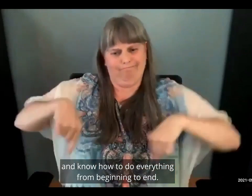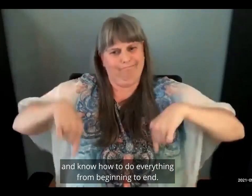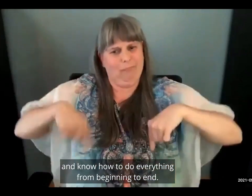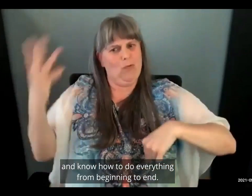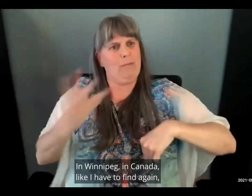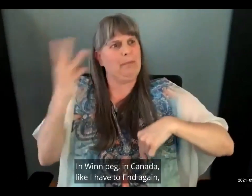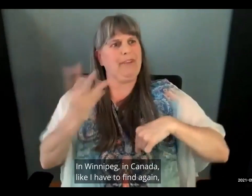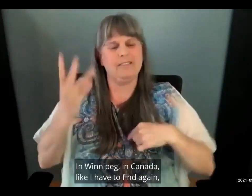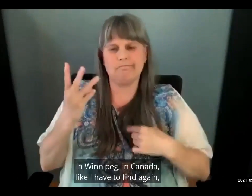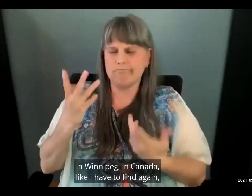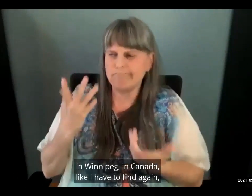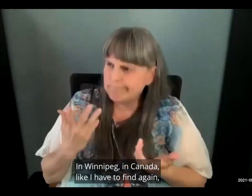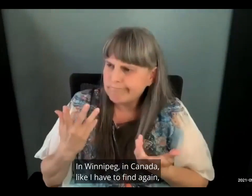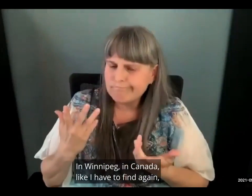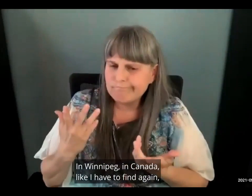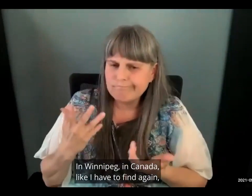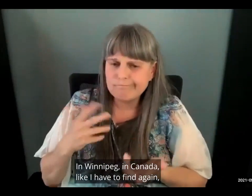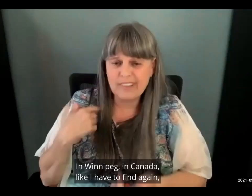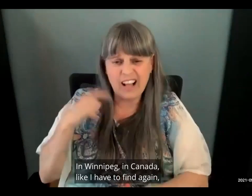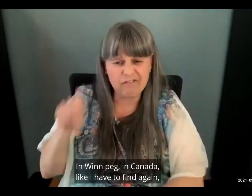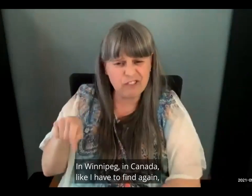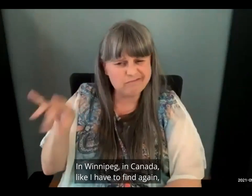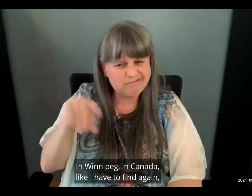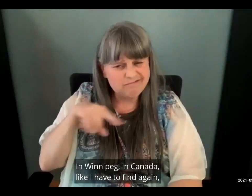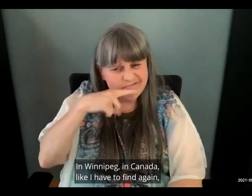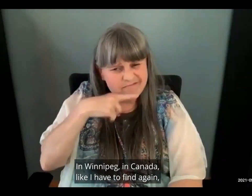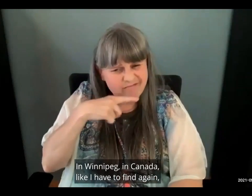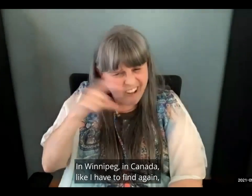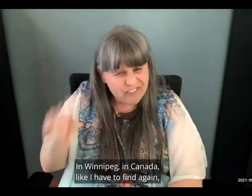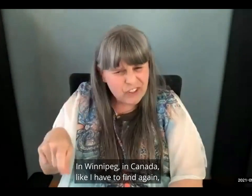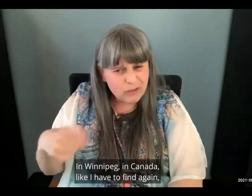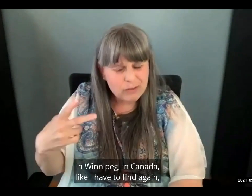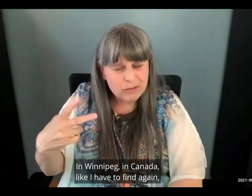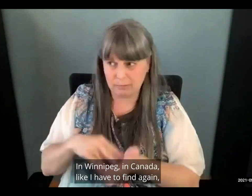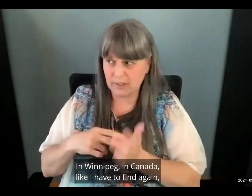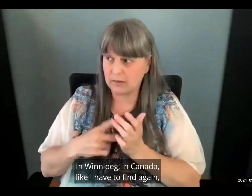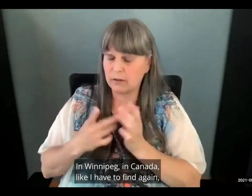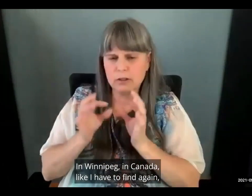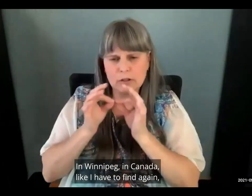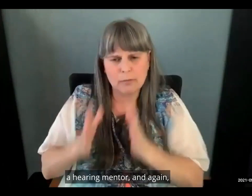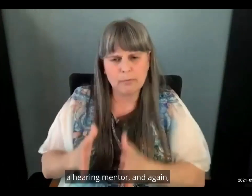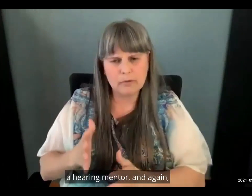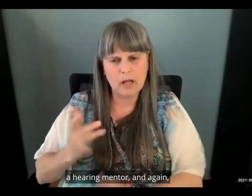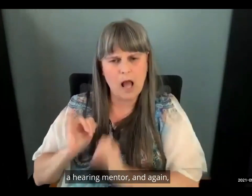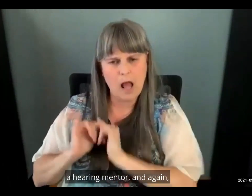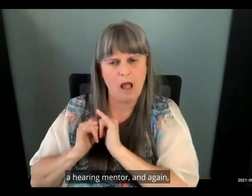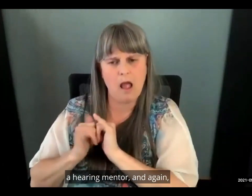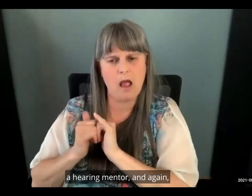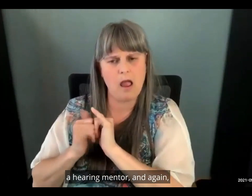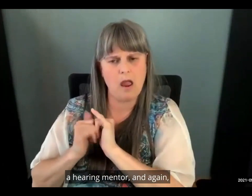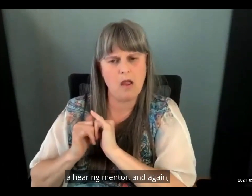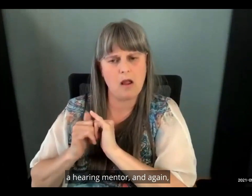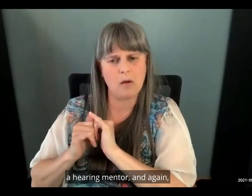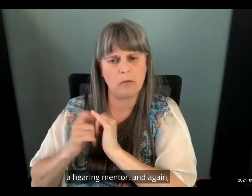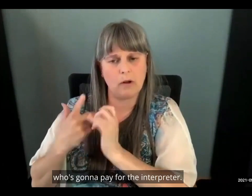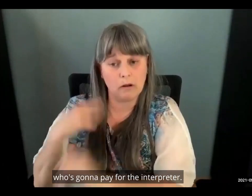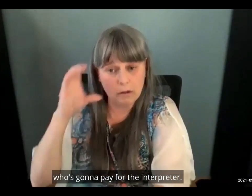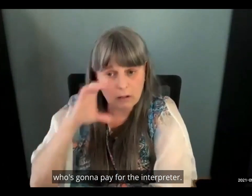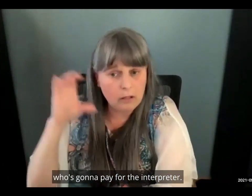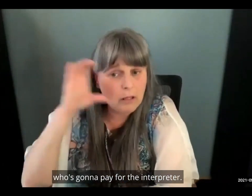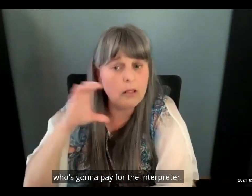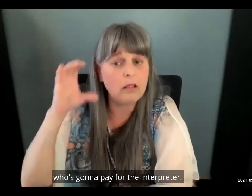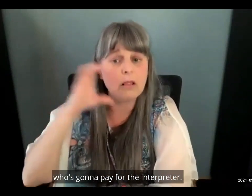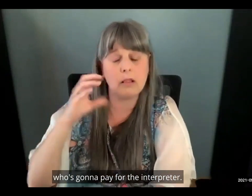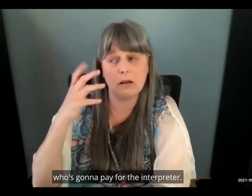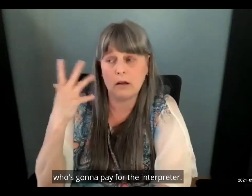end. You know, in Winnipeg, in Canada, like, I have to find, again, a hearing mentor. And again, who's